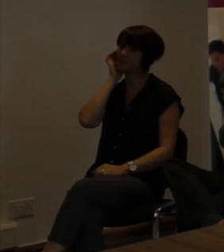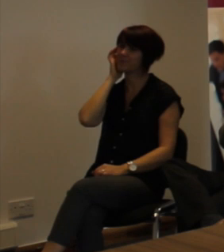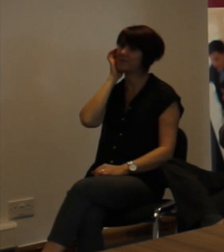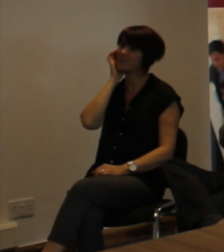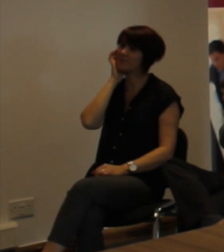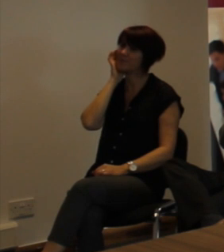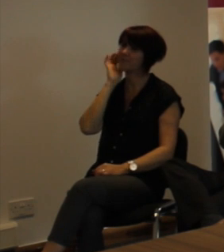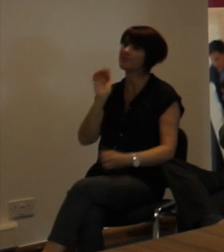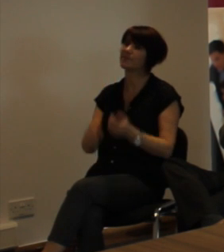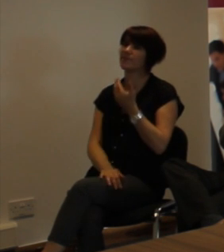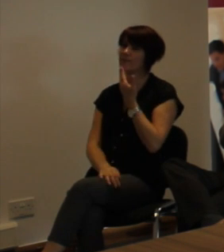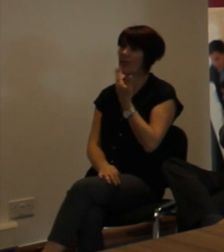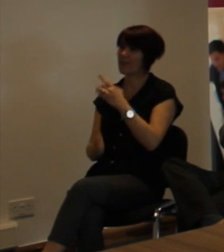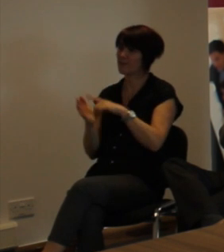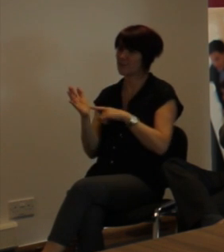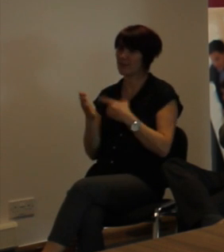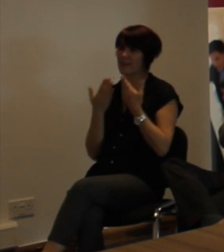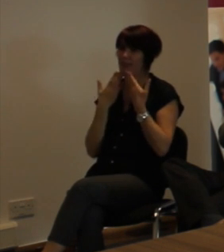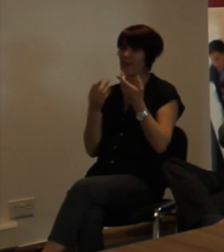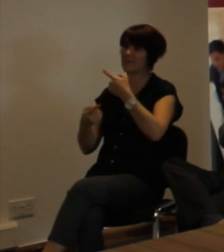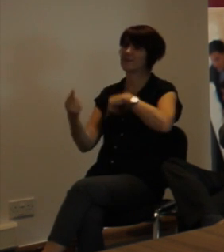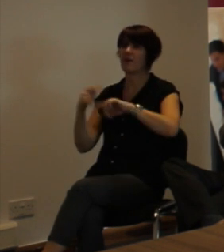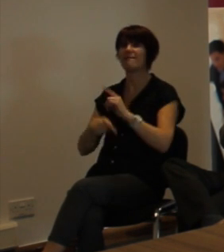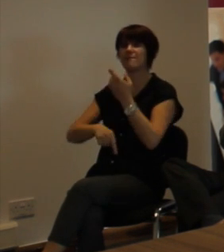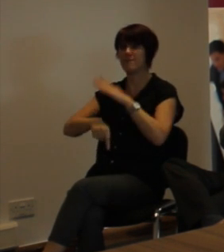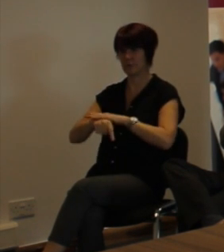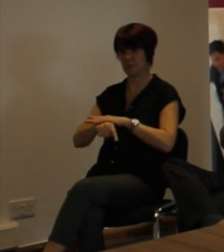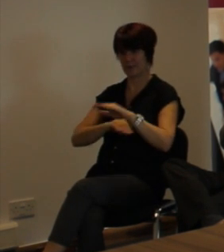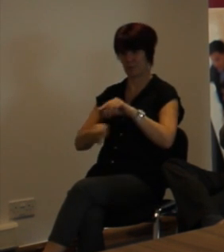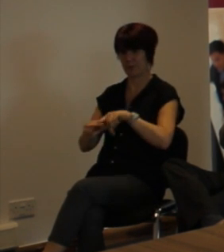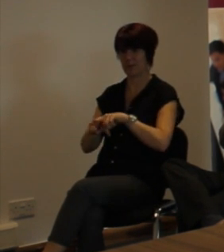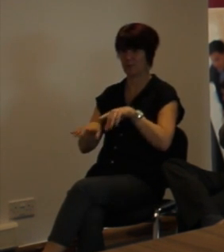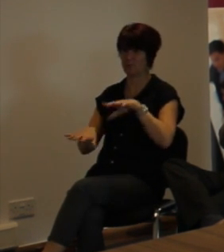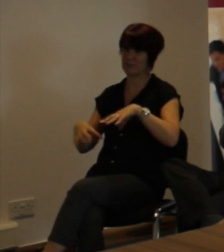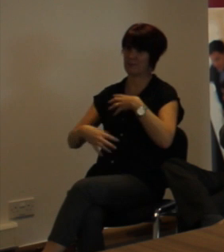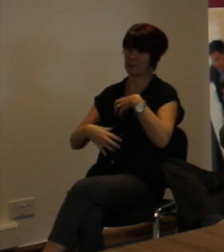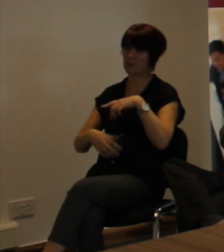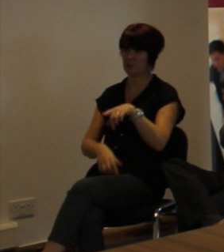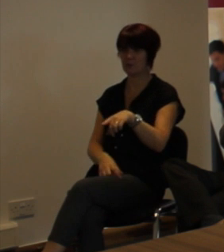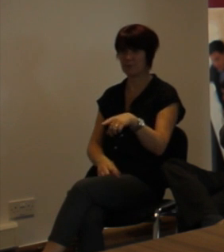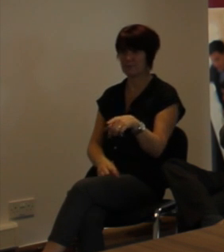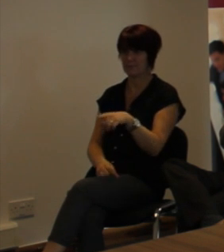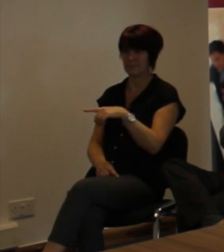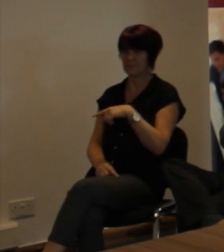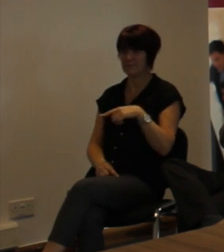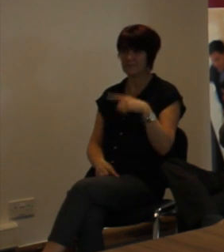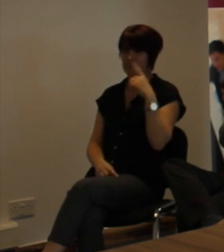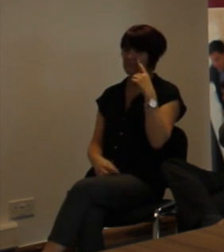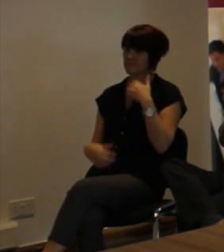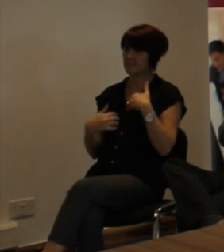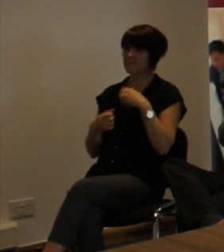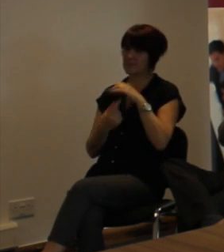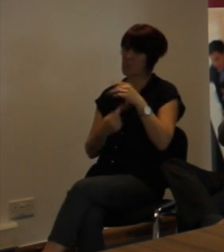And thank you all for coming today to the first ever Reasonable Adjustments training. I'm glad to see you consider the issue, the subject, so